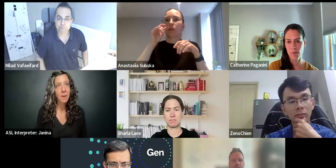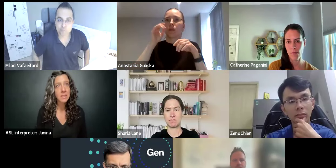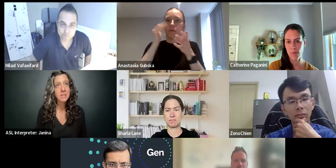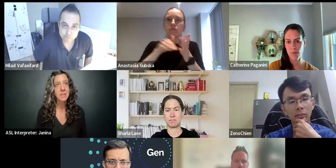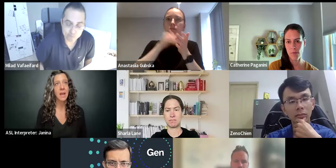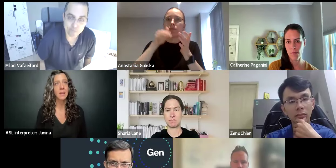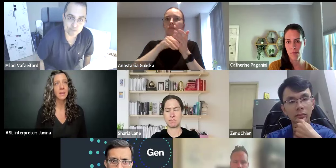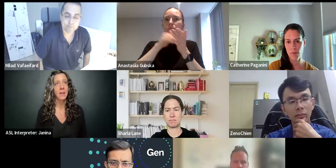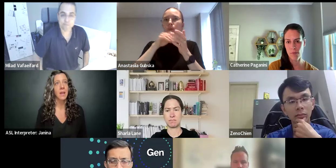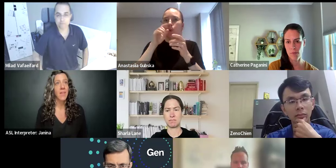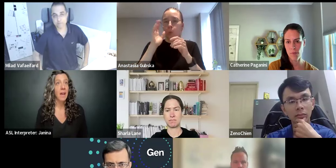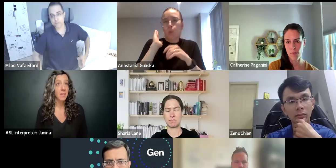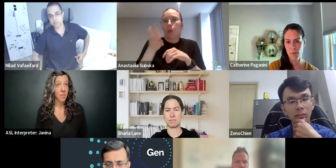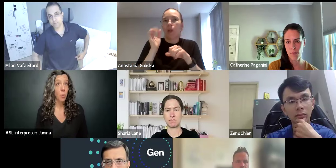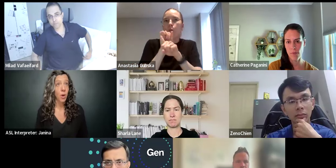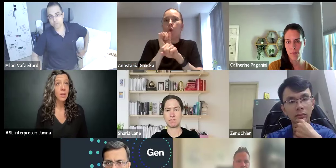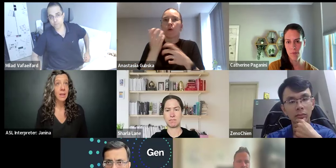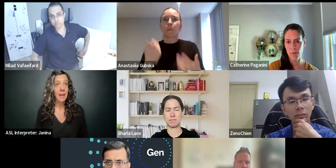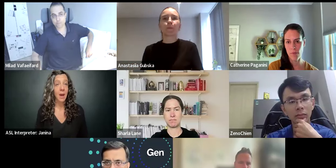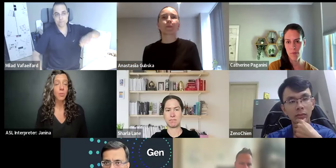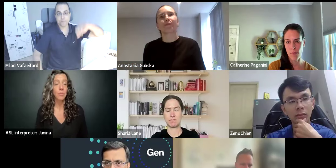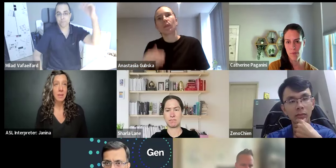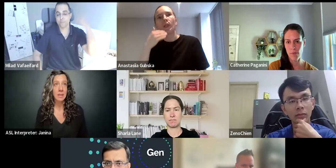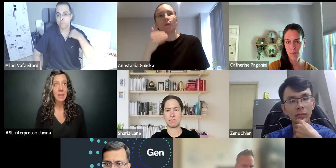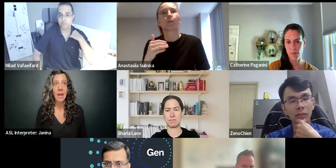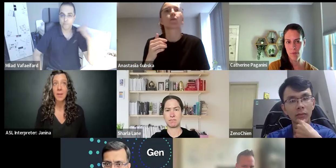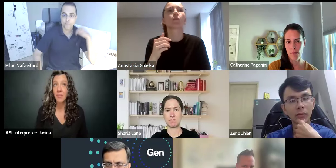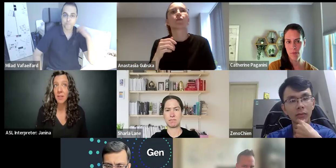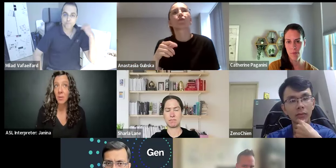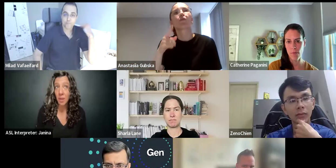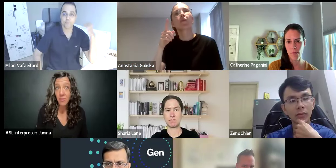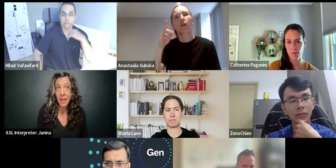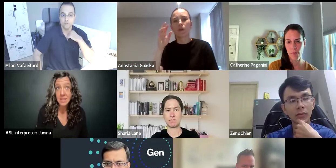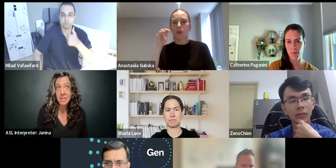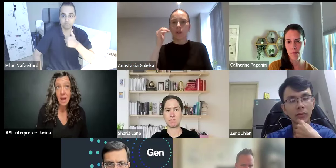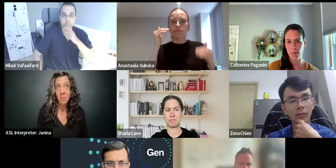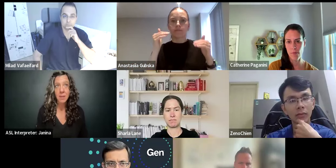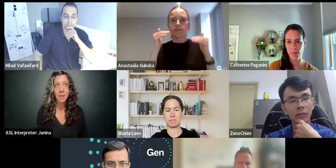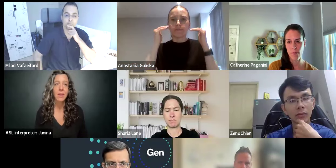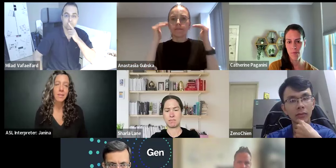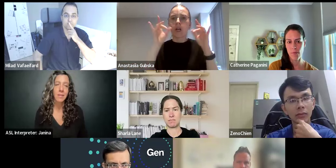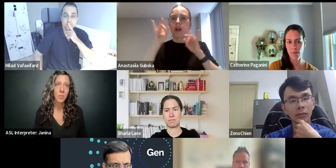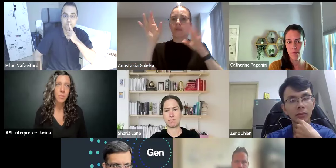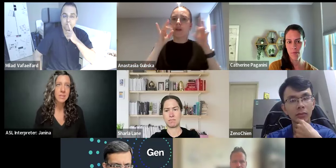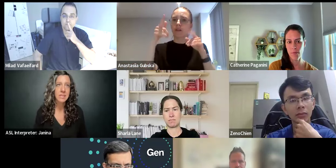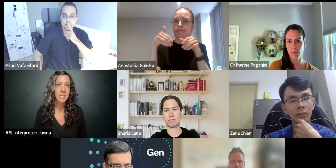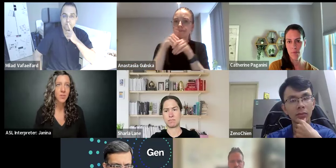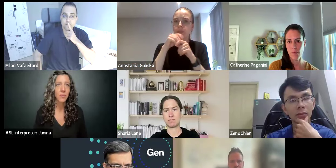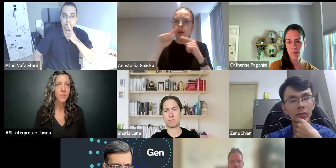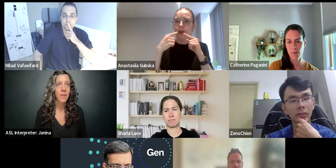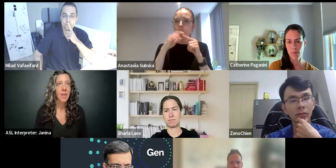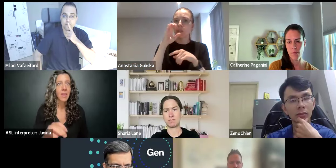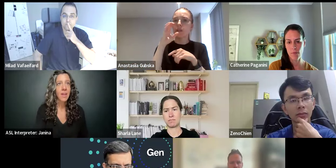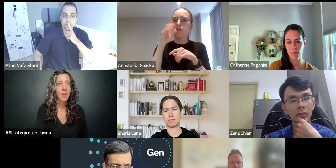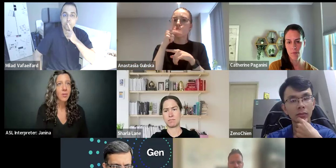these topics and that the word can get out repeatedly. And I feel like if that does happen, then it will be